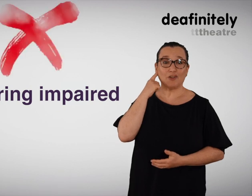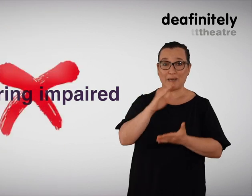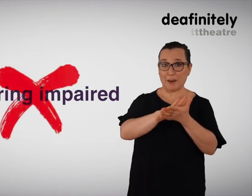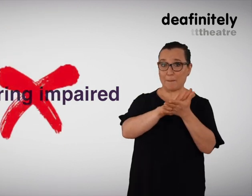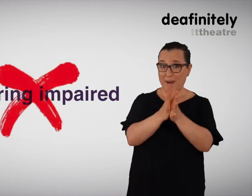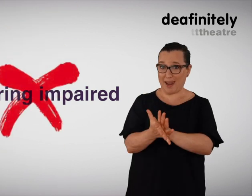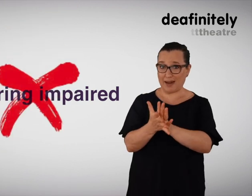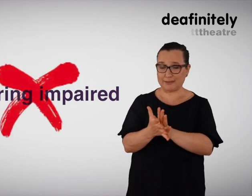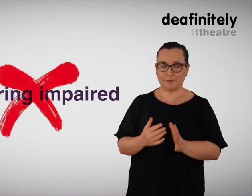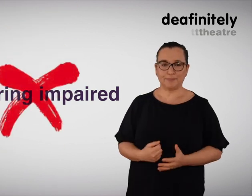hearing impaired,